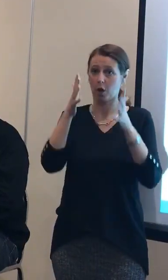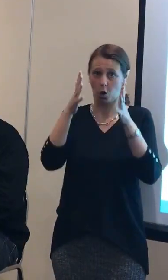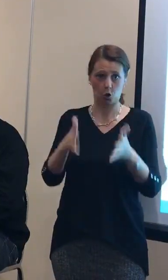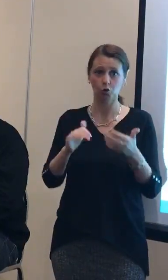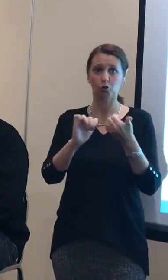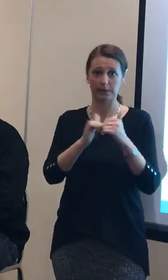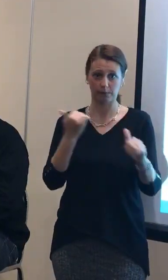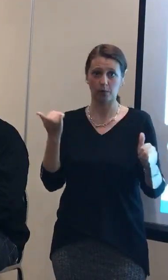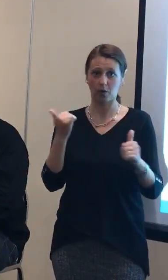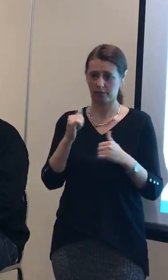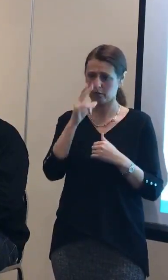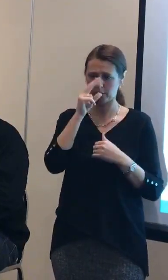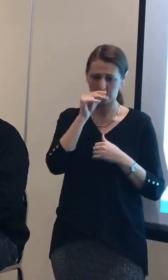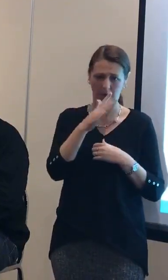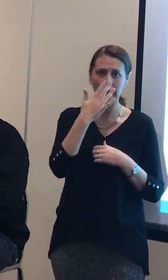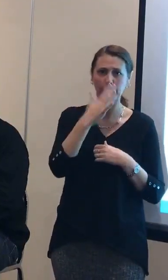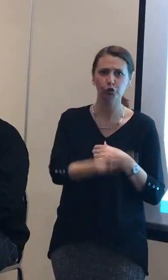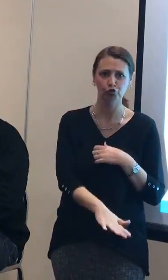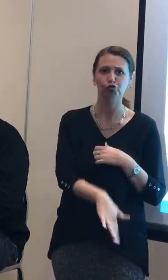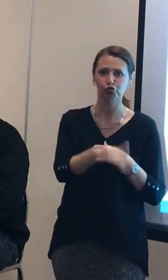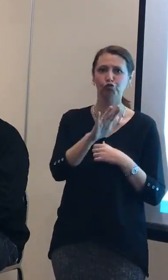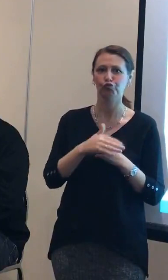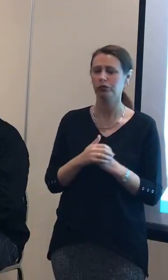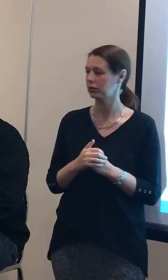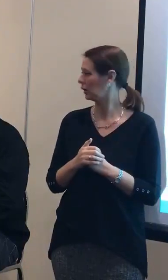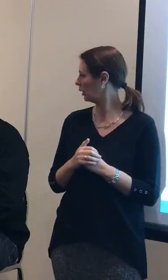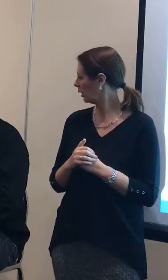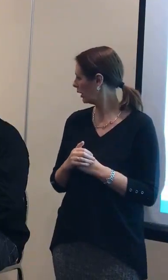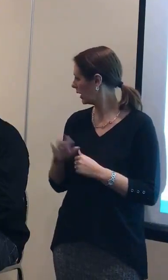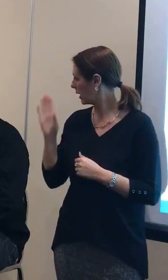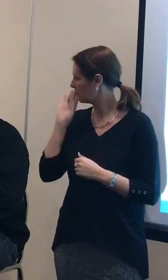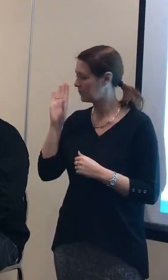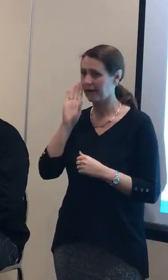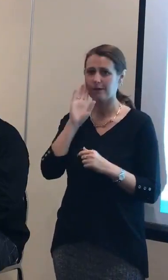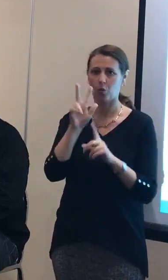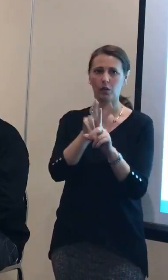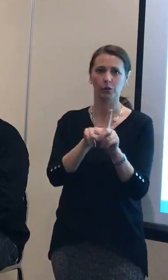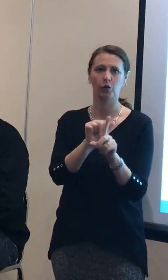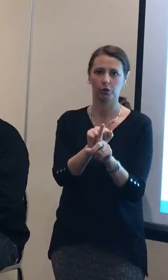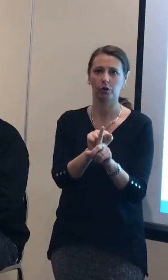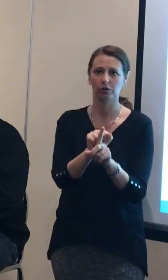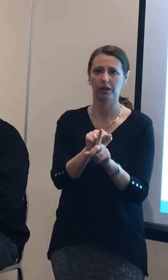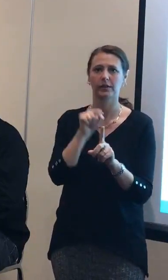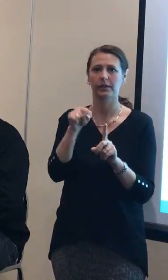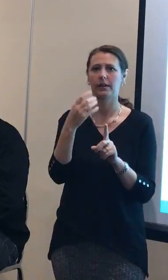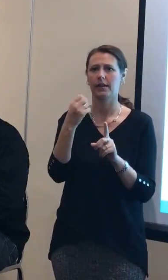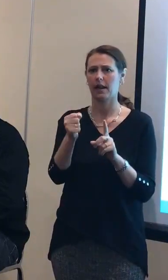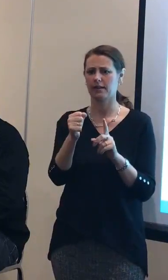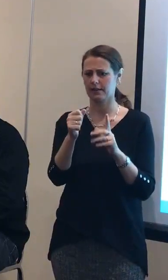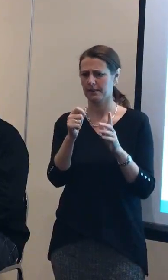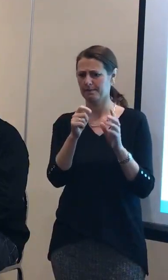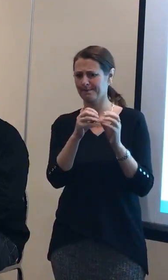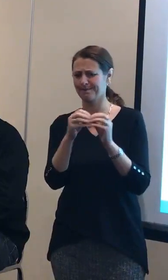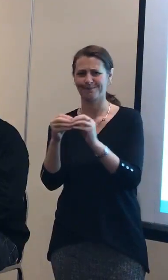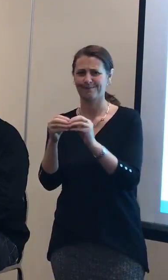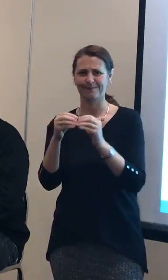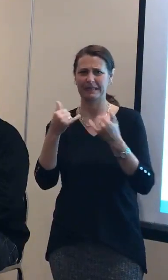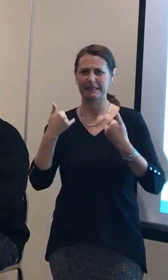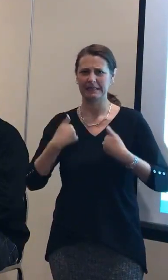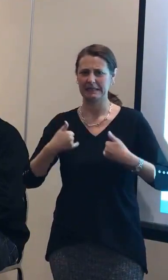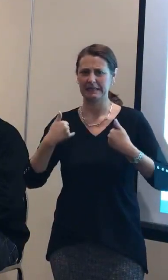sports from a very young age. Before his diagnosis, he has Purfase disease.